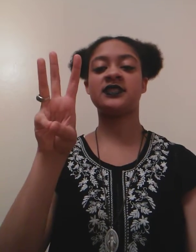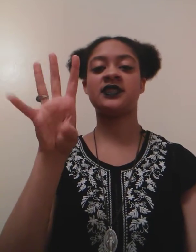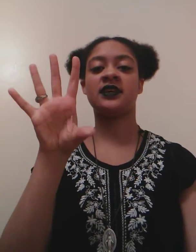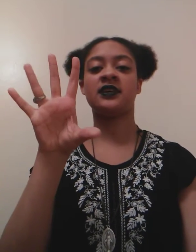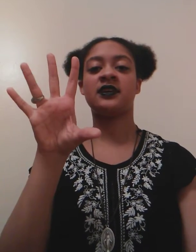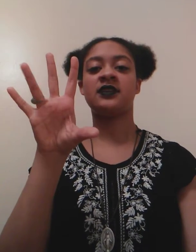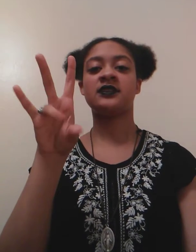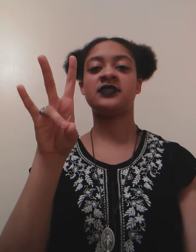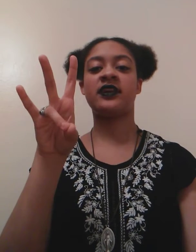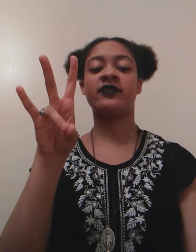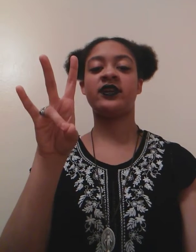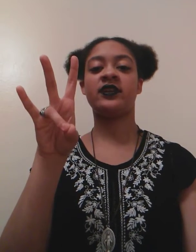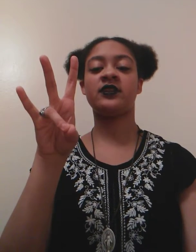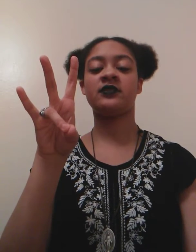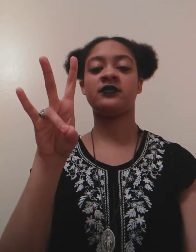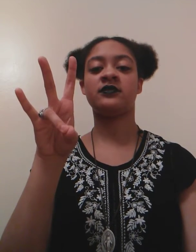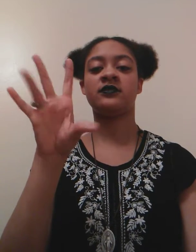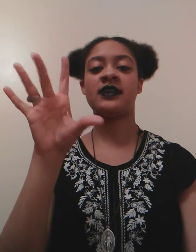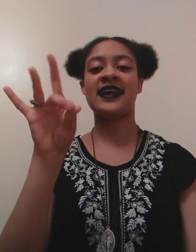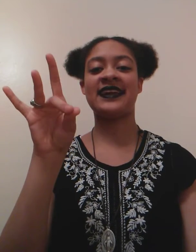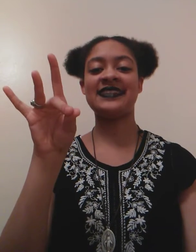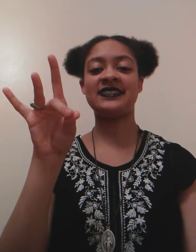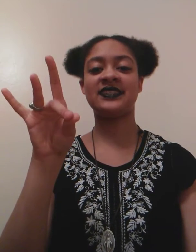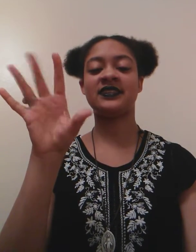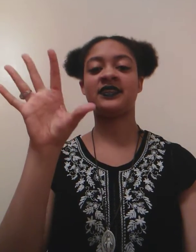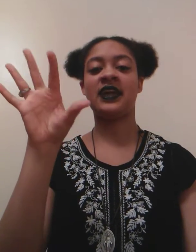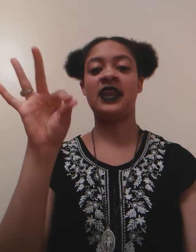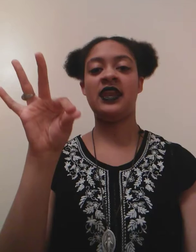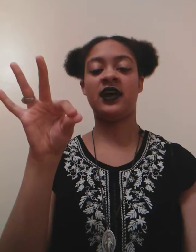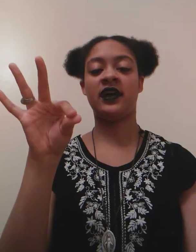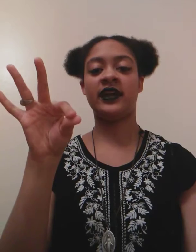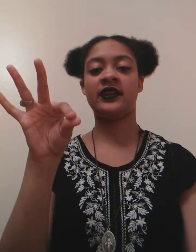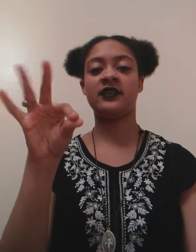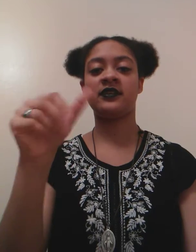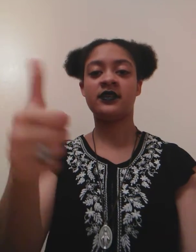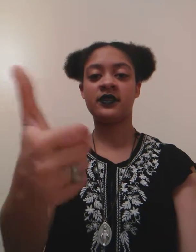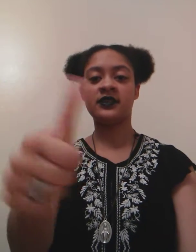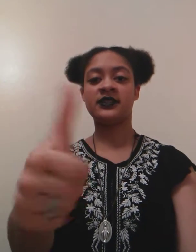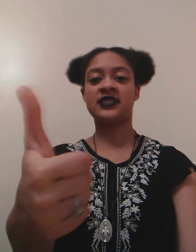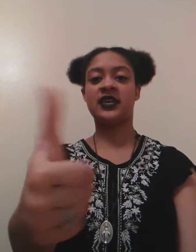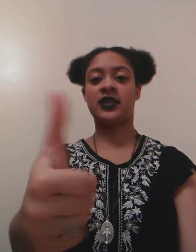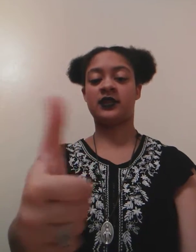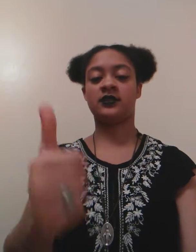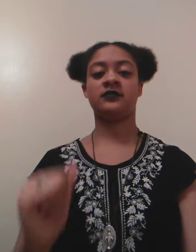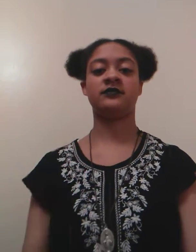6, 7, 8, 9, 10.